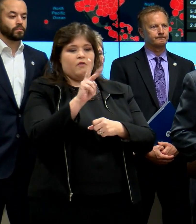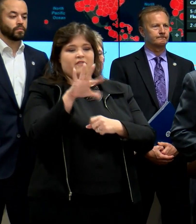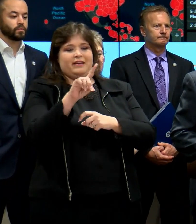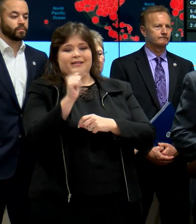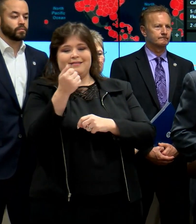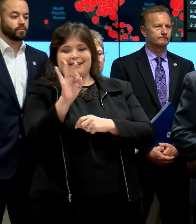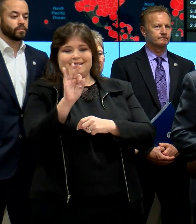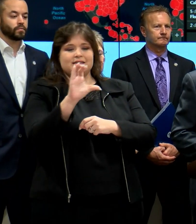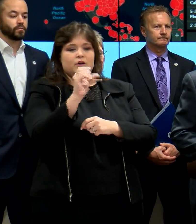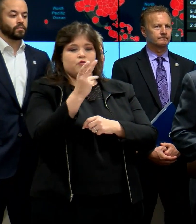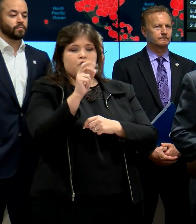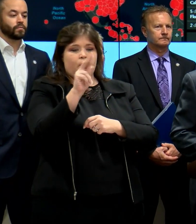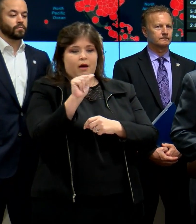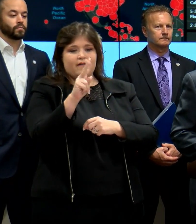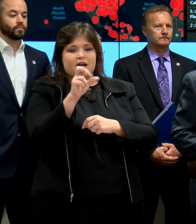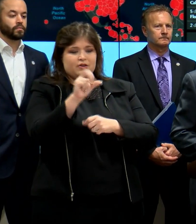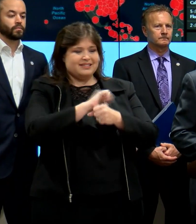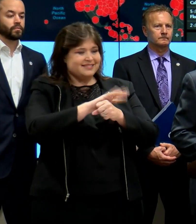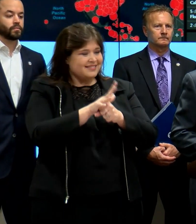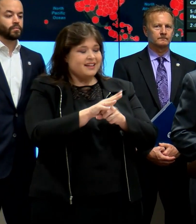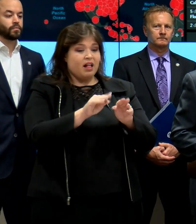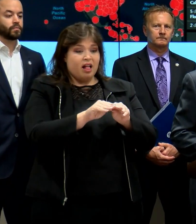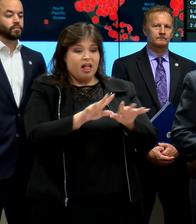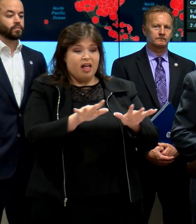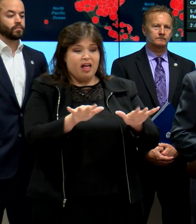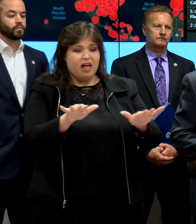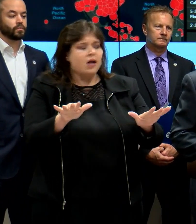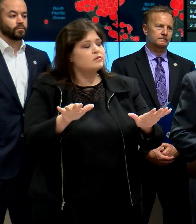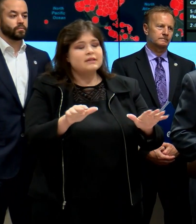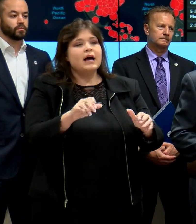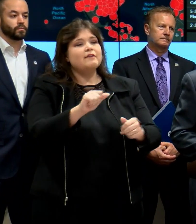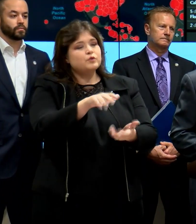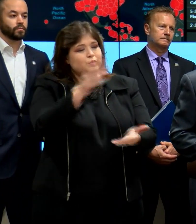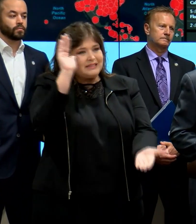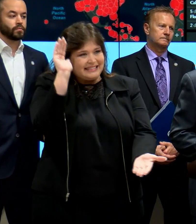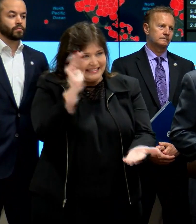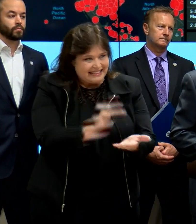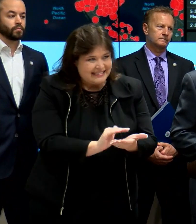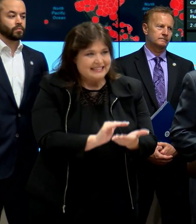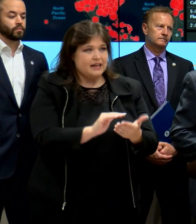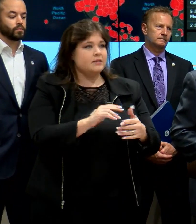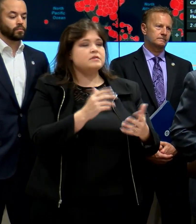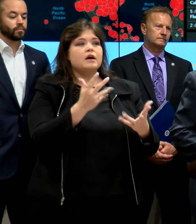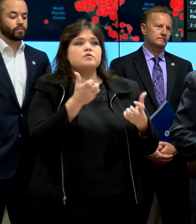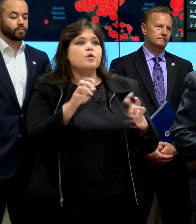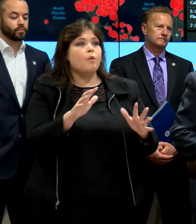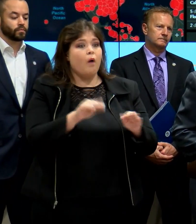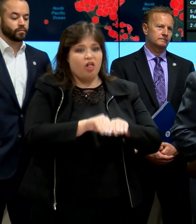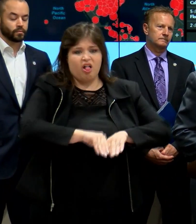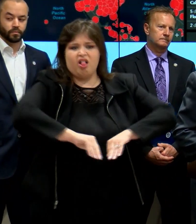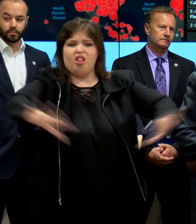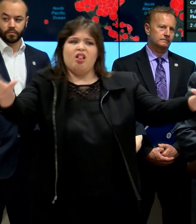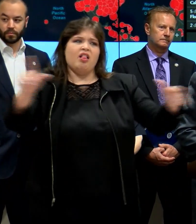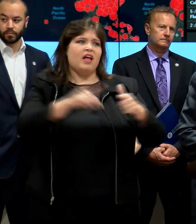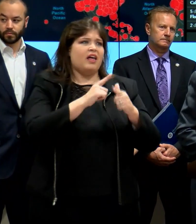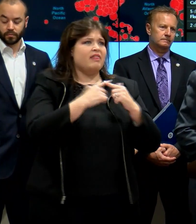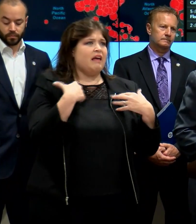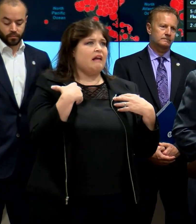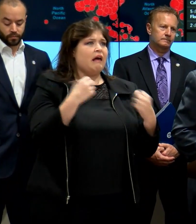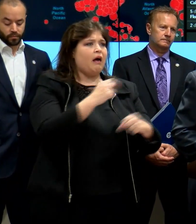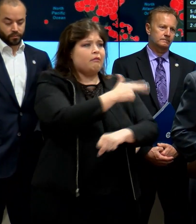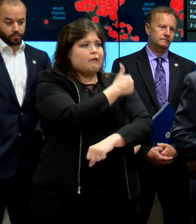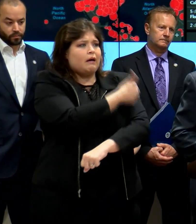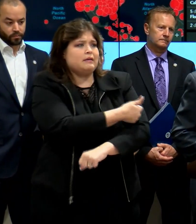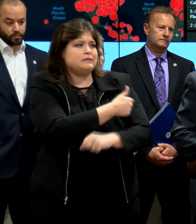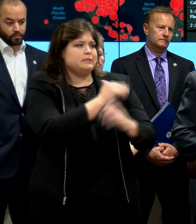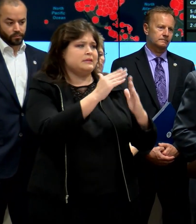COVID-19, so that it doesn't overwhelm our healthcare system, to flatten the curve. That is the goal. And these are